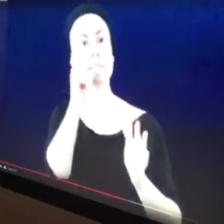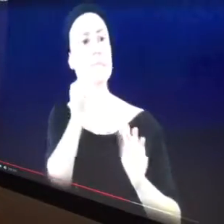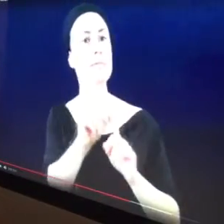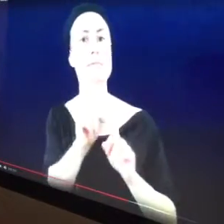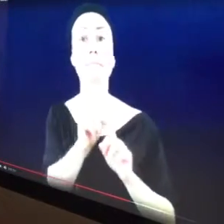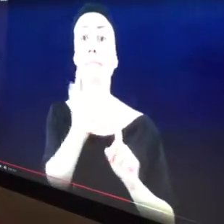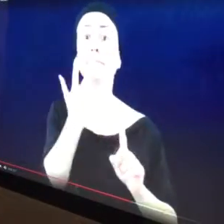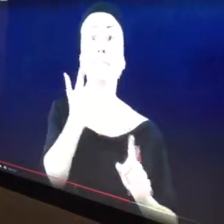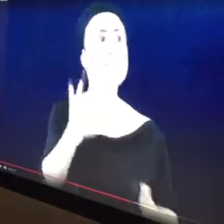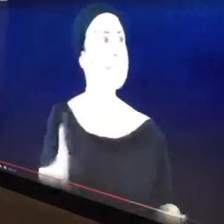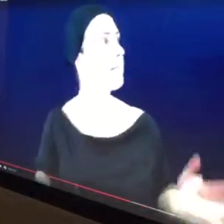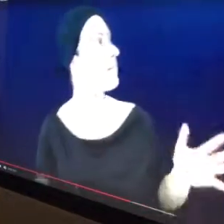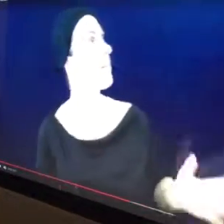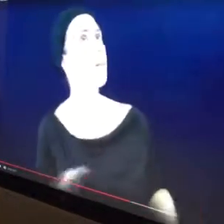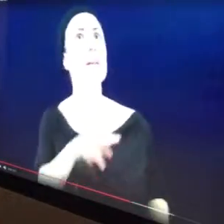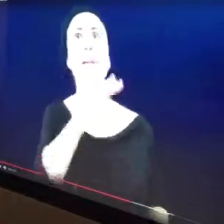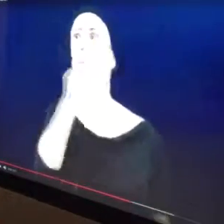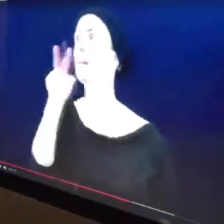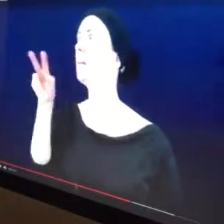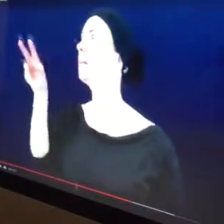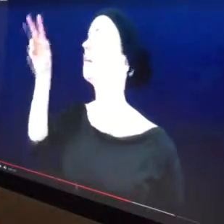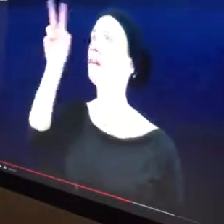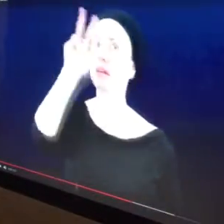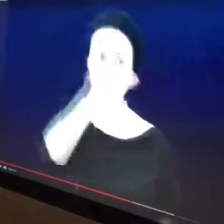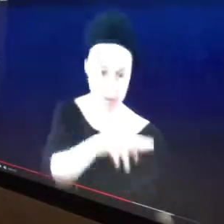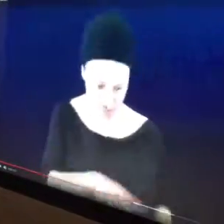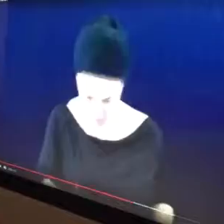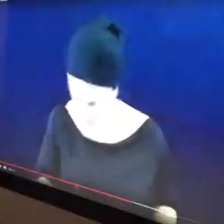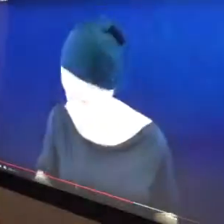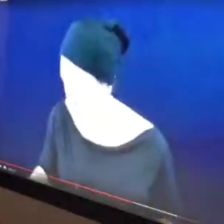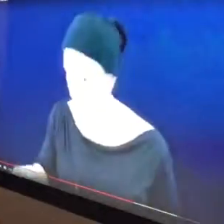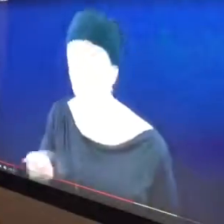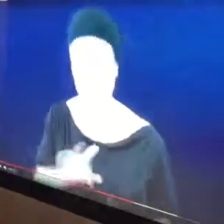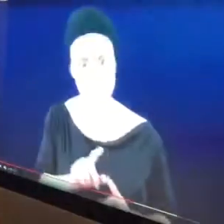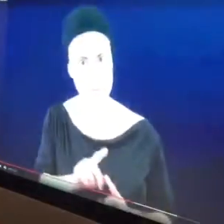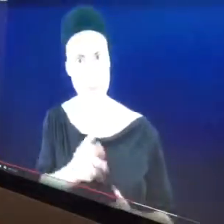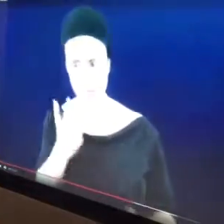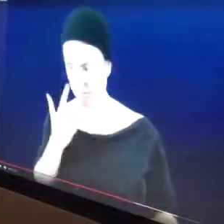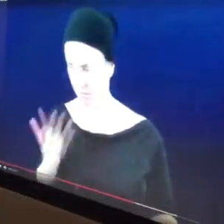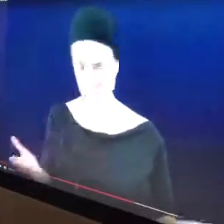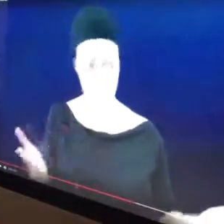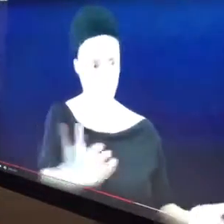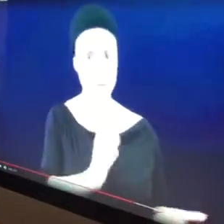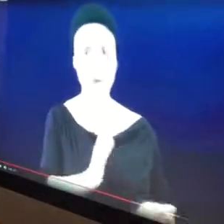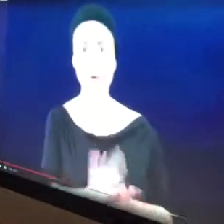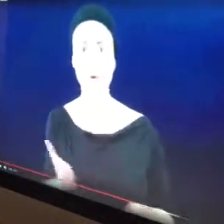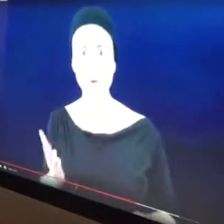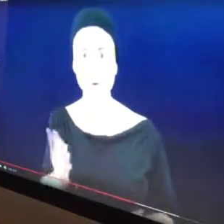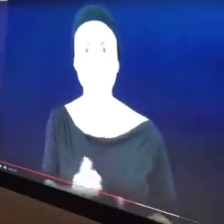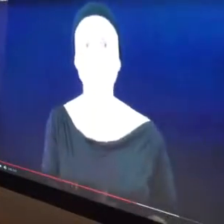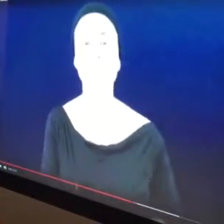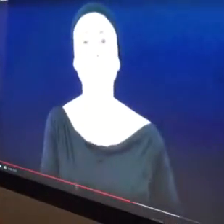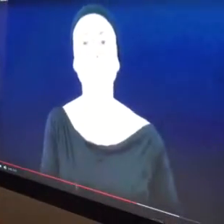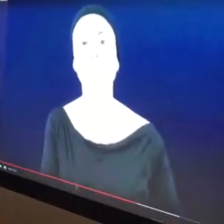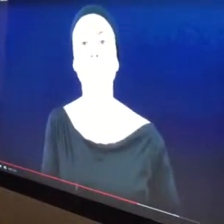It means that it's represented to the viewer in full size, for example, an individual walking around and taking in the scenery.